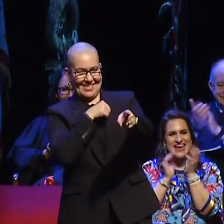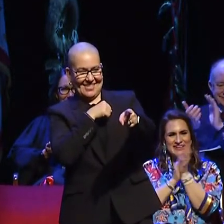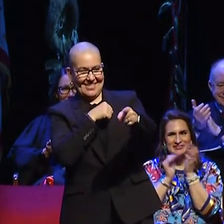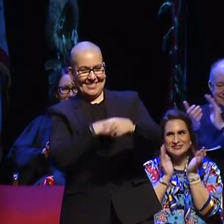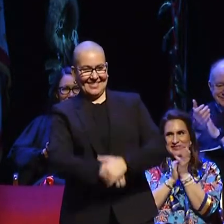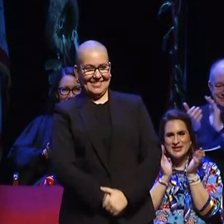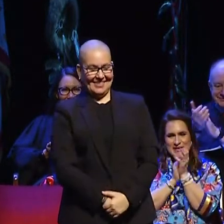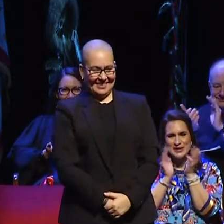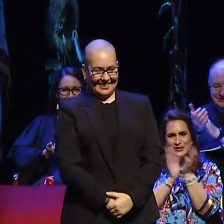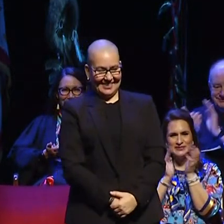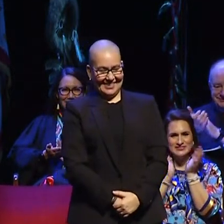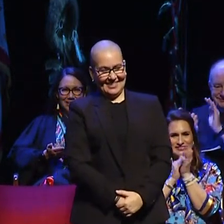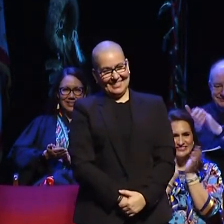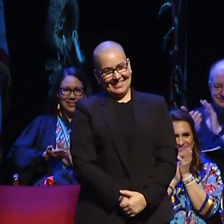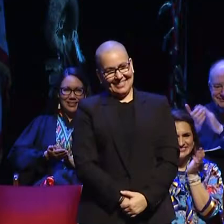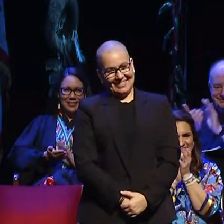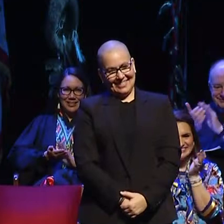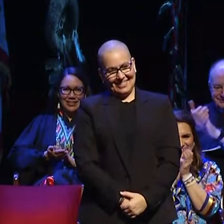Yay.